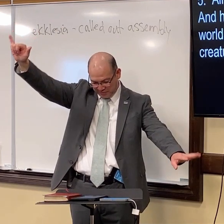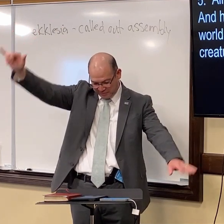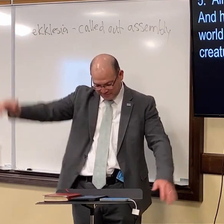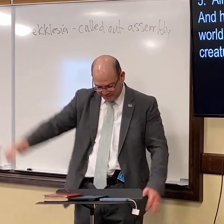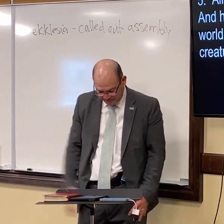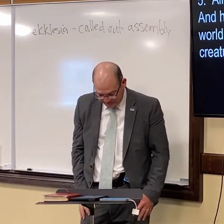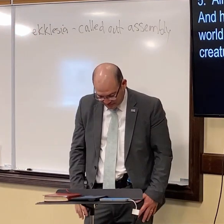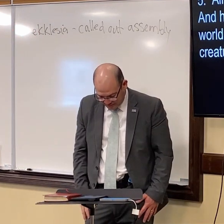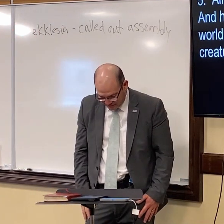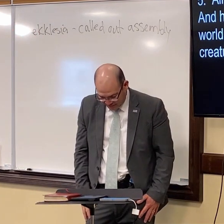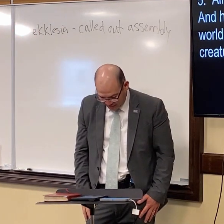hell.